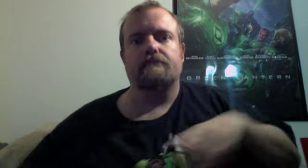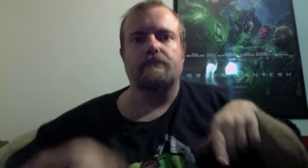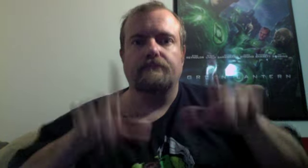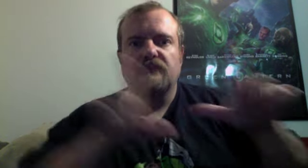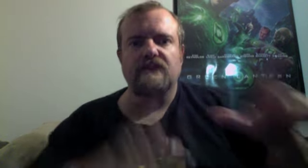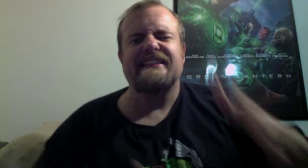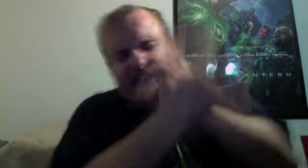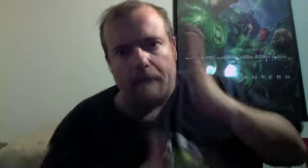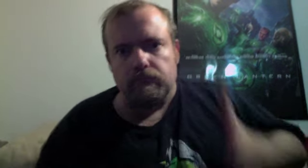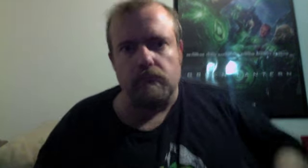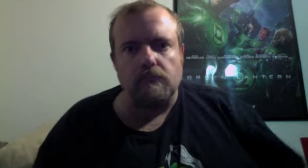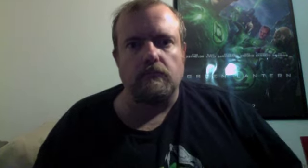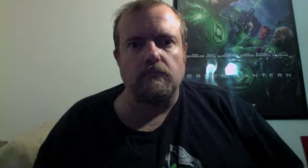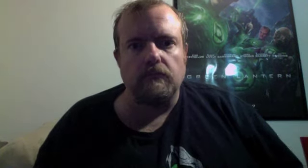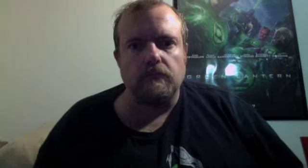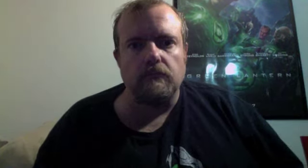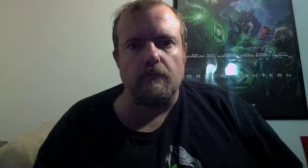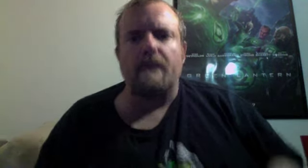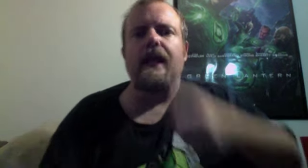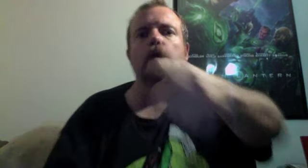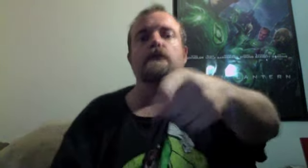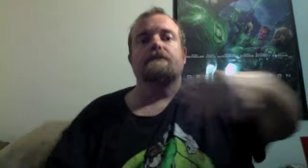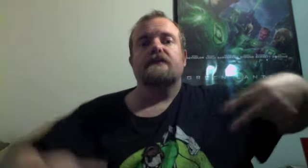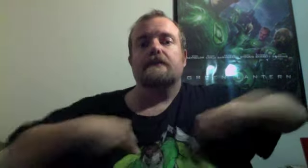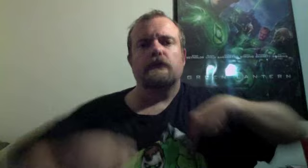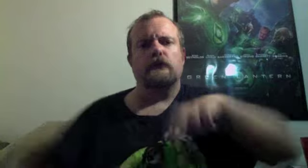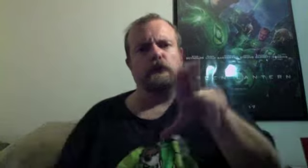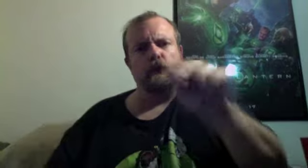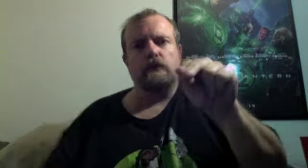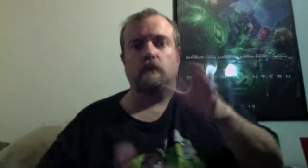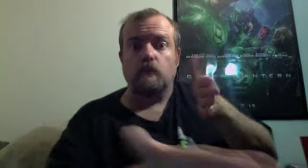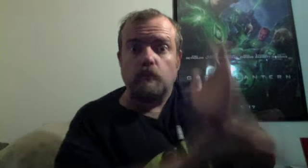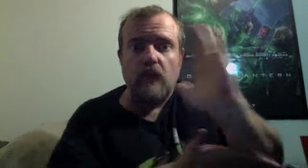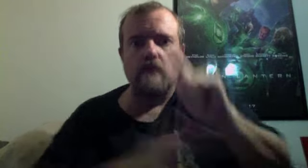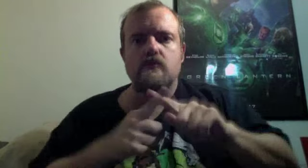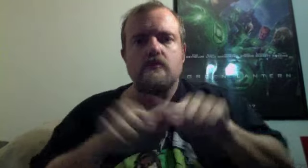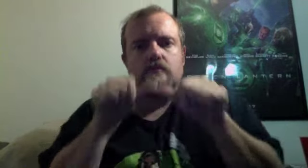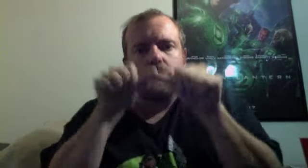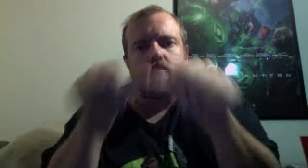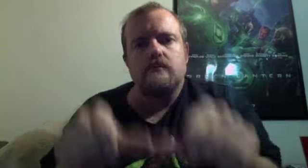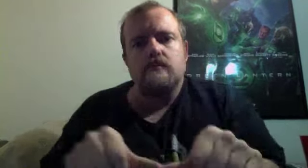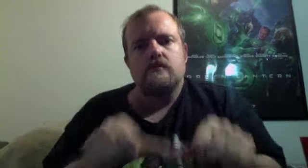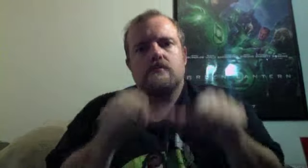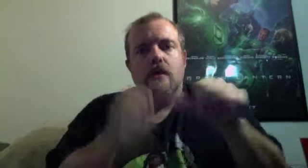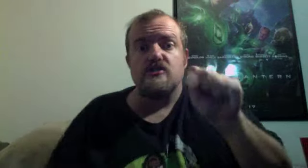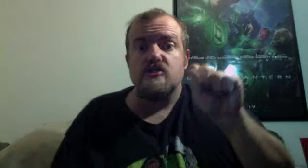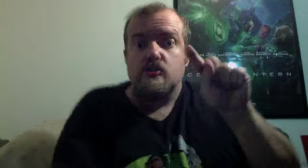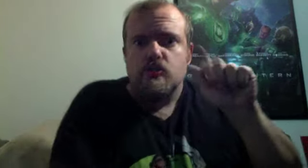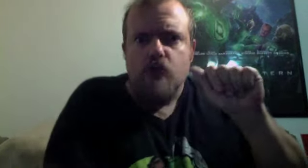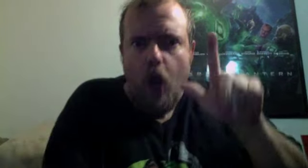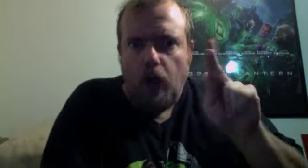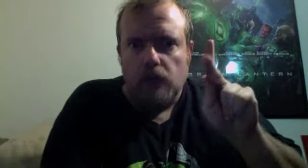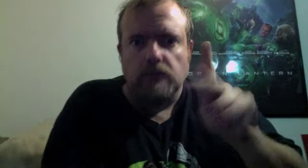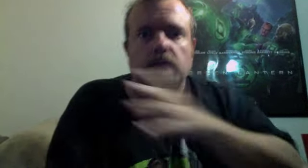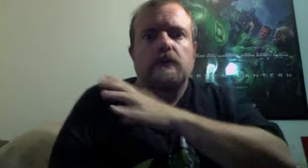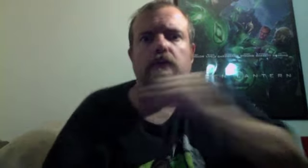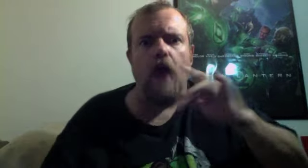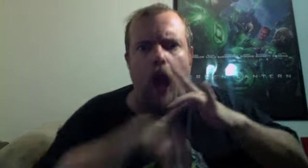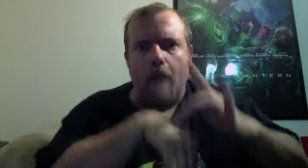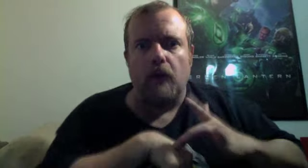Click send. Dragon lets you do everyday things on your computer faster and better. Like in the case of Jenny, a busy